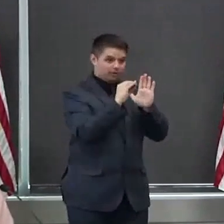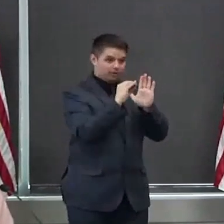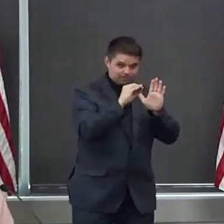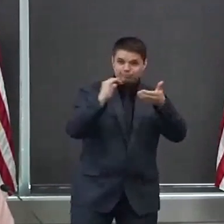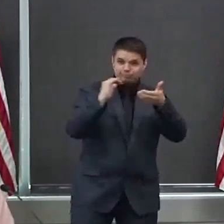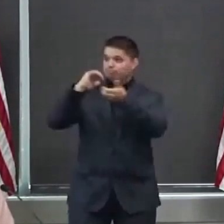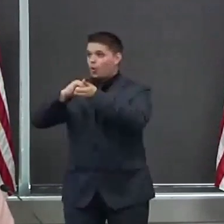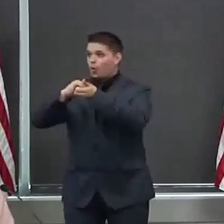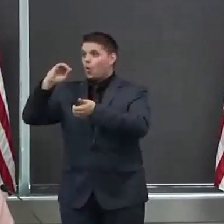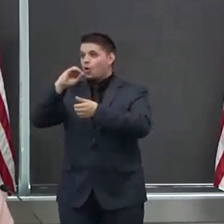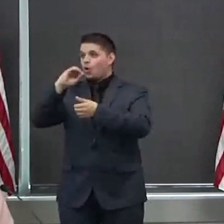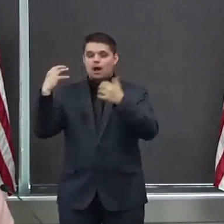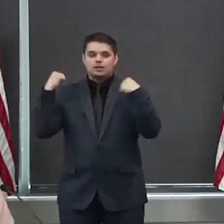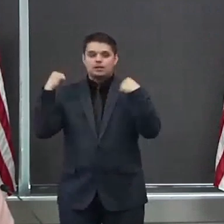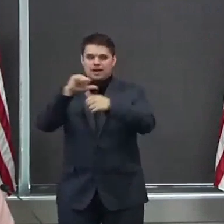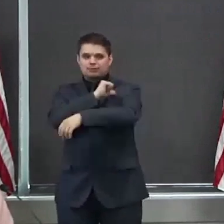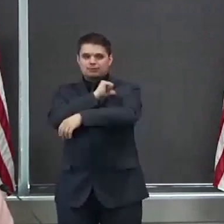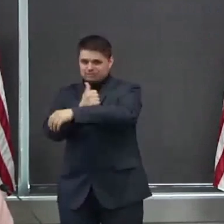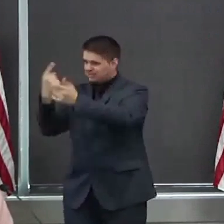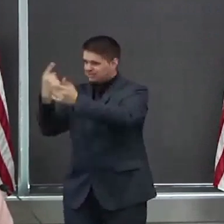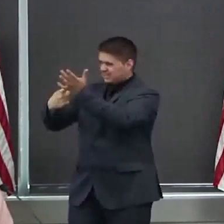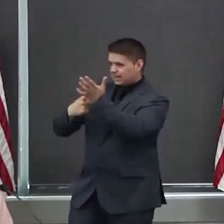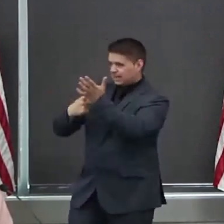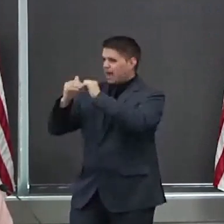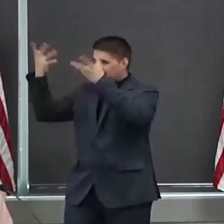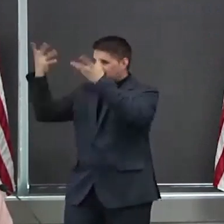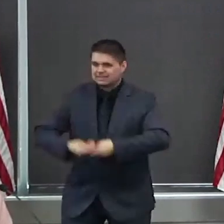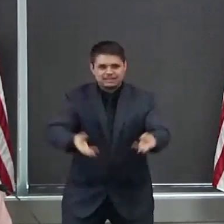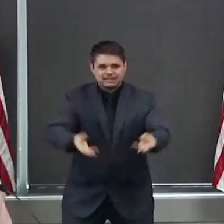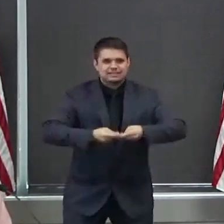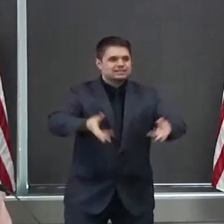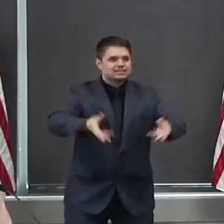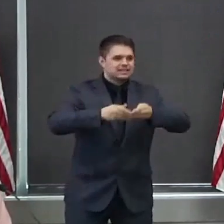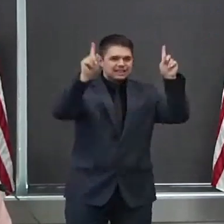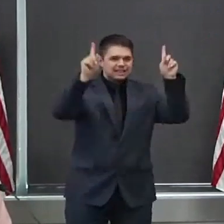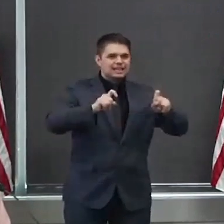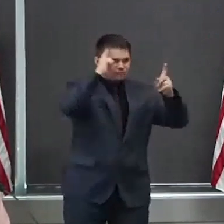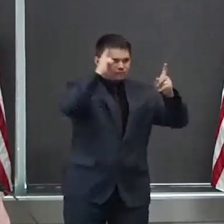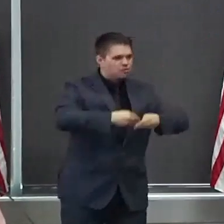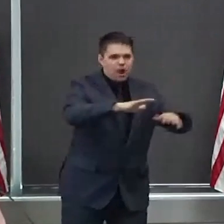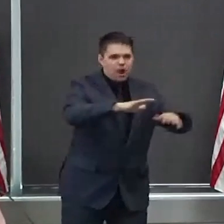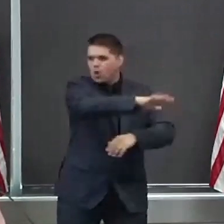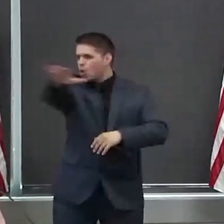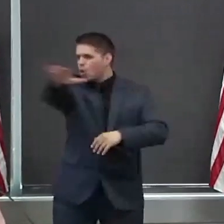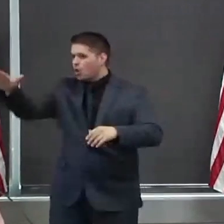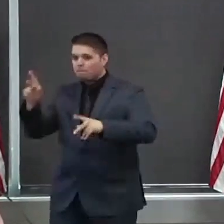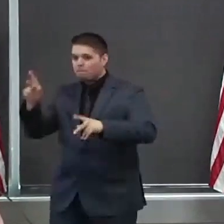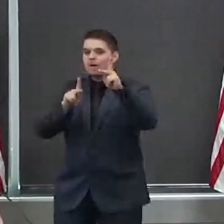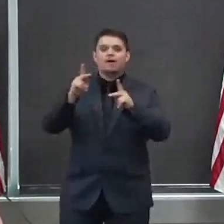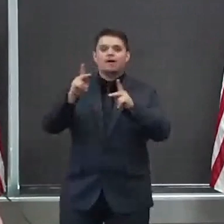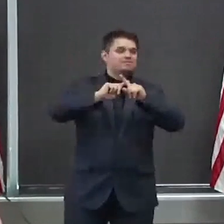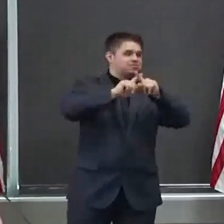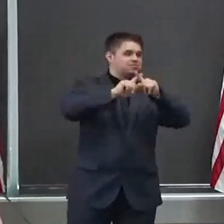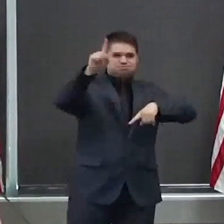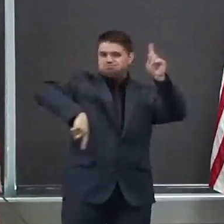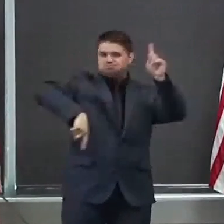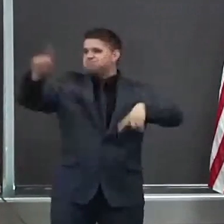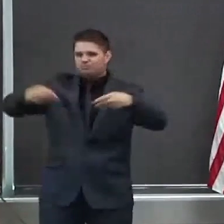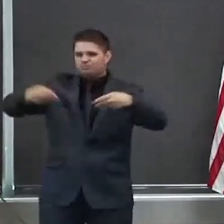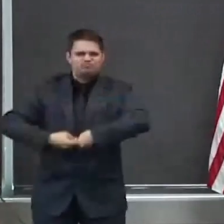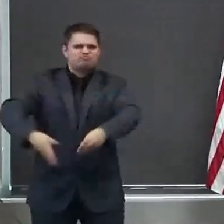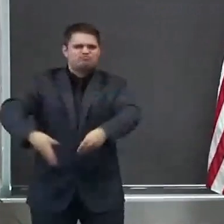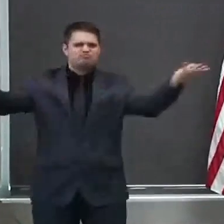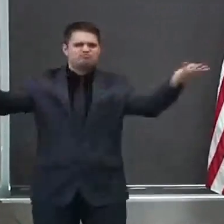the testing capacity available in our communities of color, particularly the African American